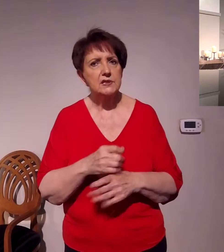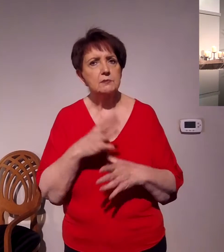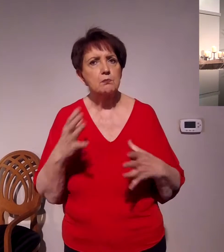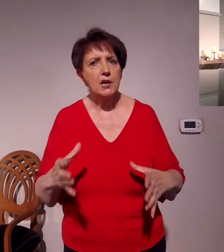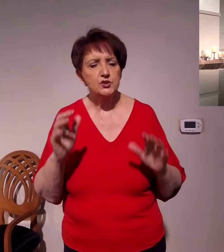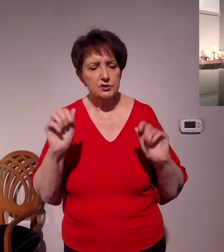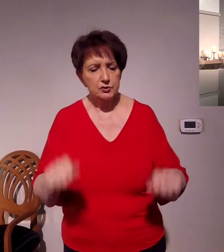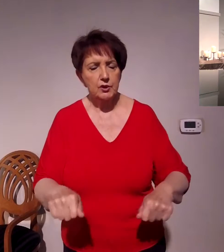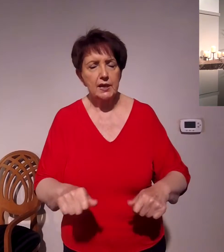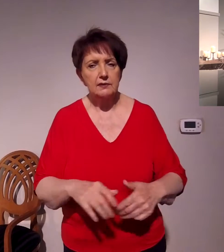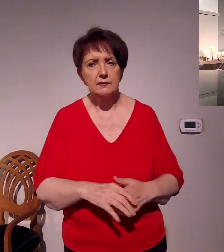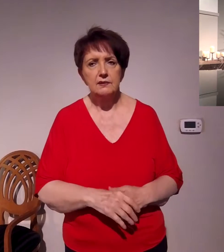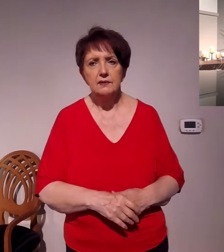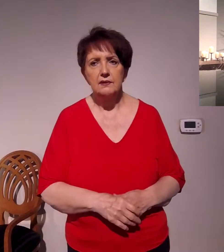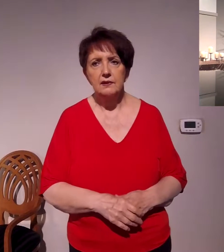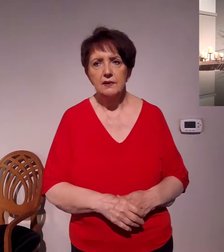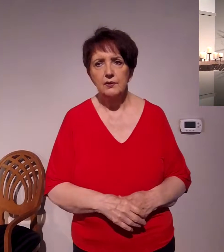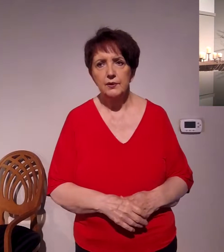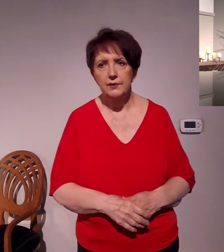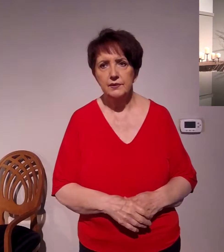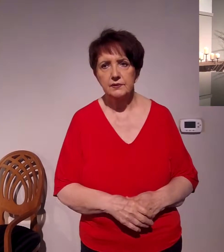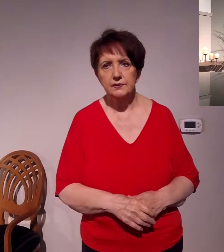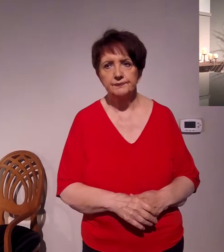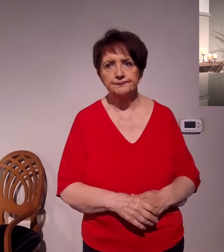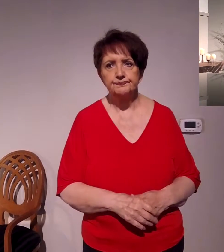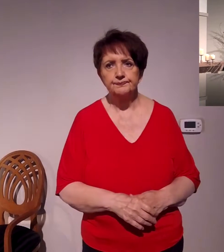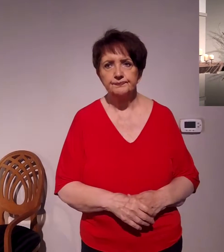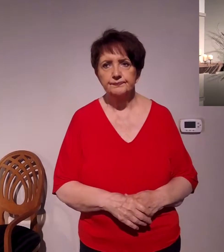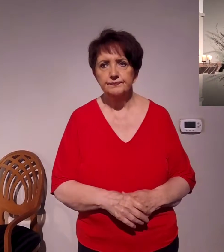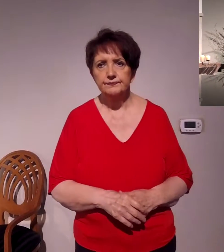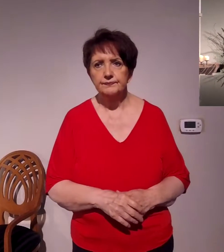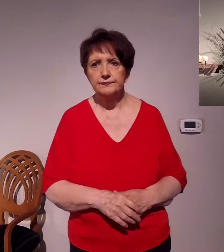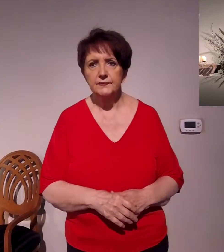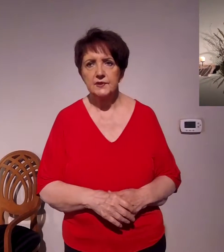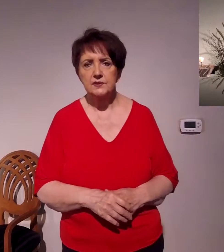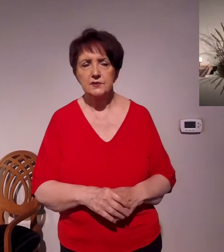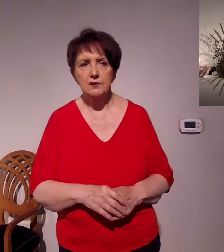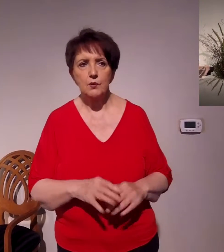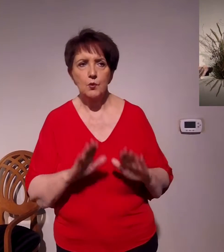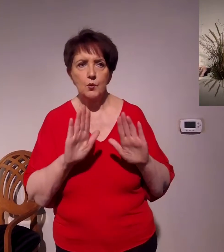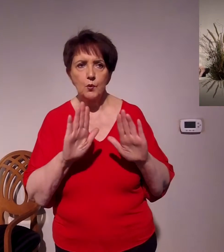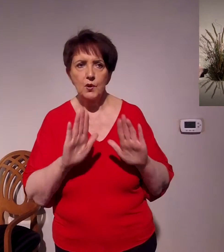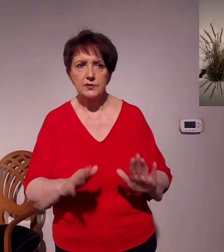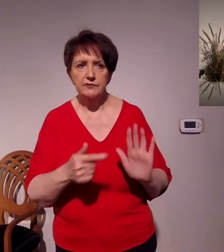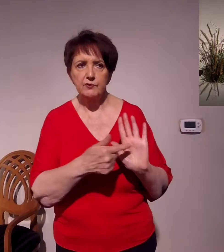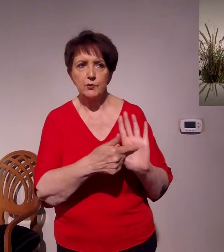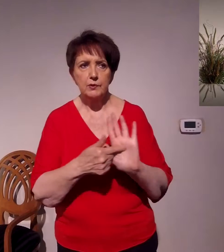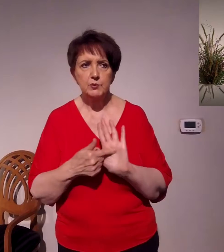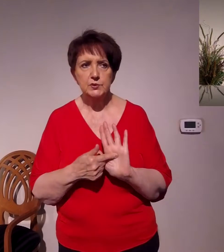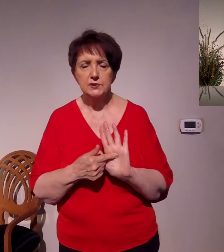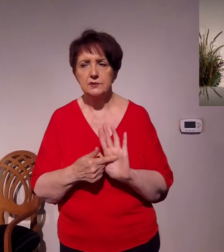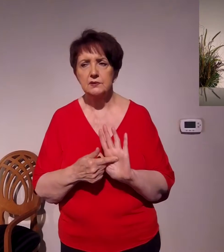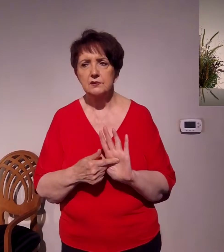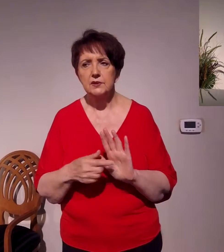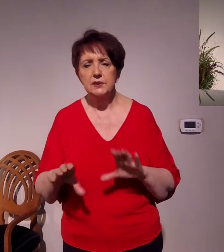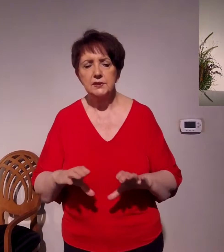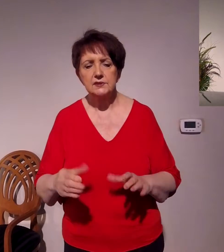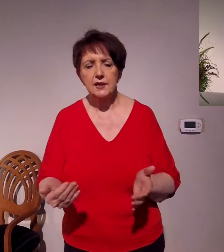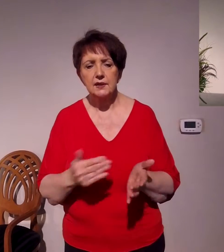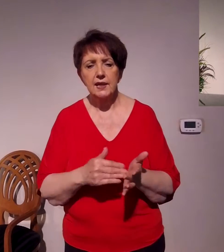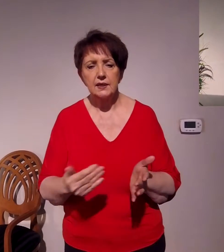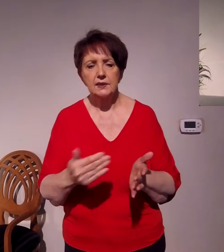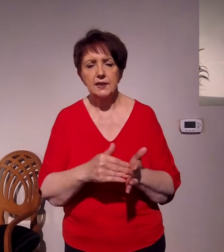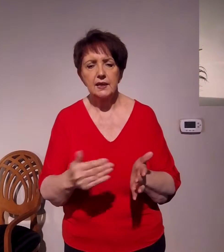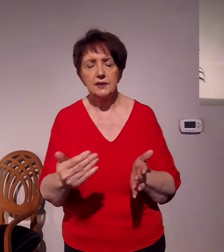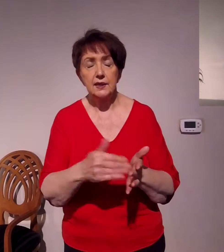And so this is truly a wonderful representation. He does this many, many, many times